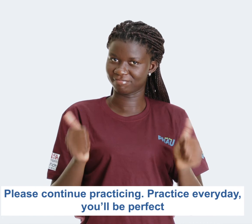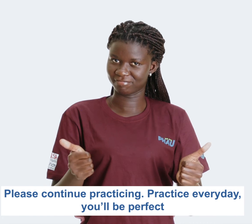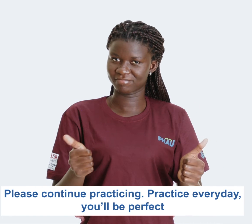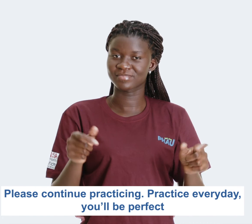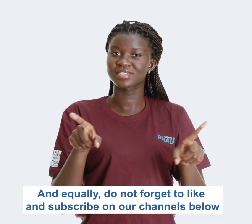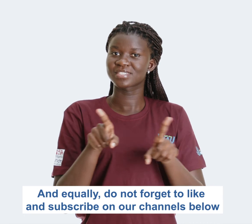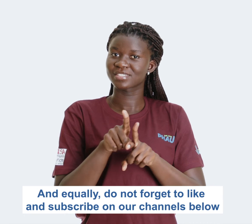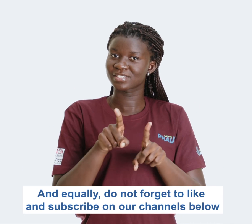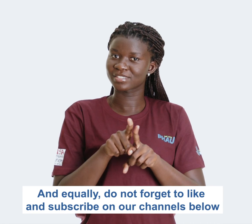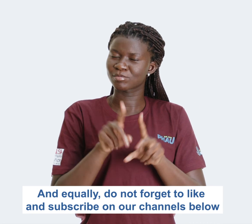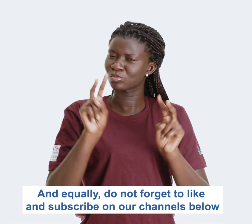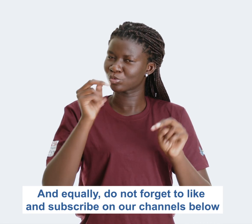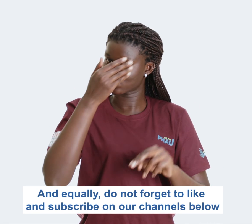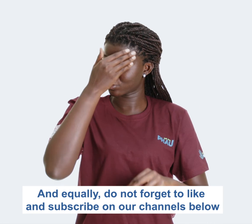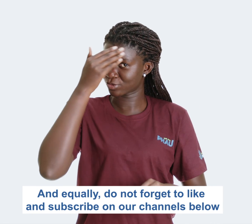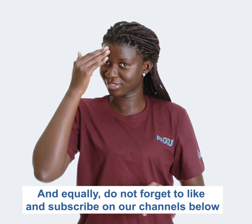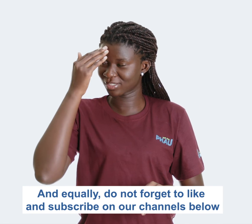perfect. And equally, do not